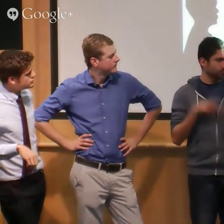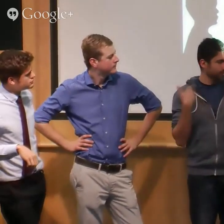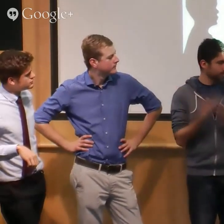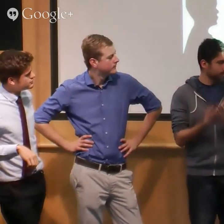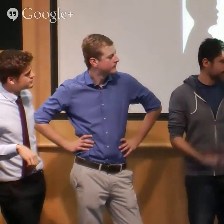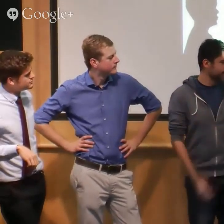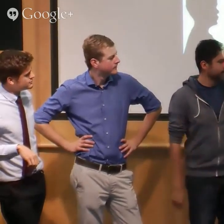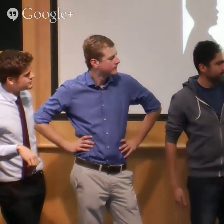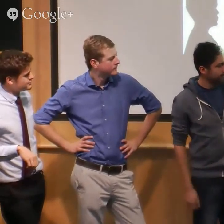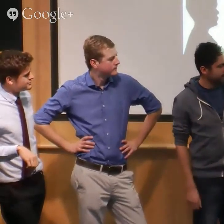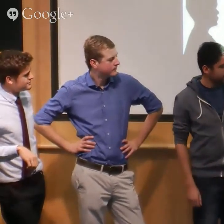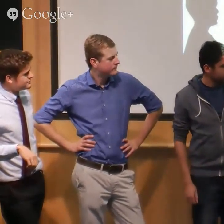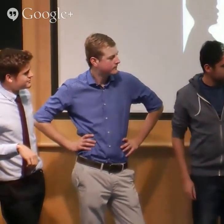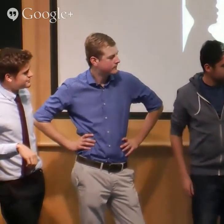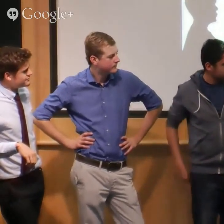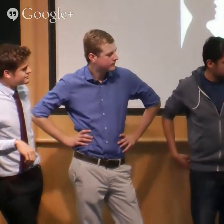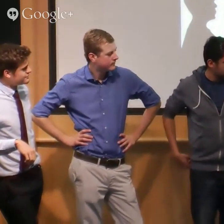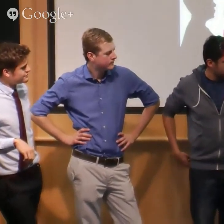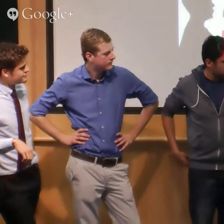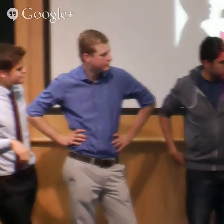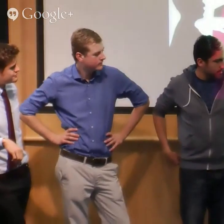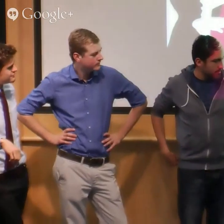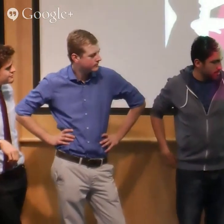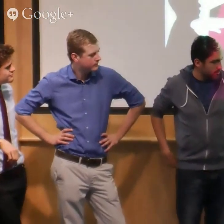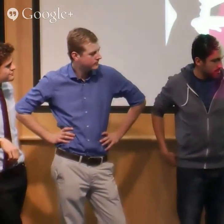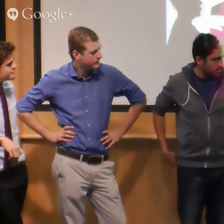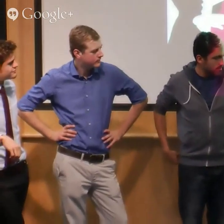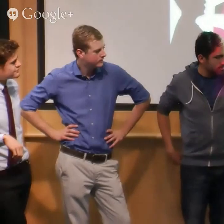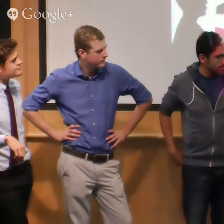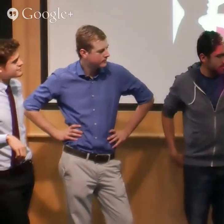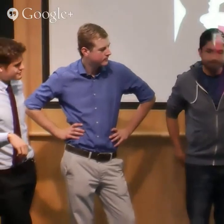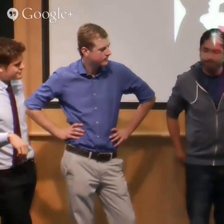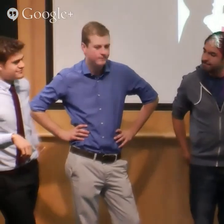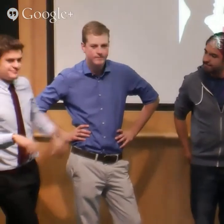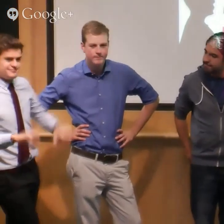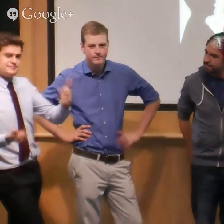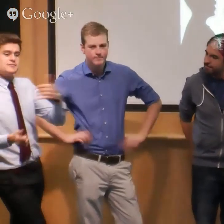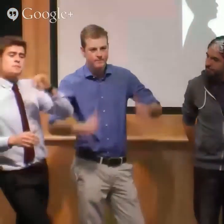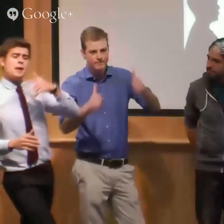I am the project leader. And my name's Deidre, I'm the secretary.